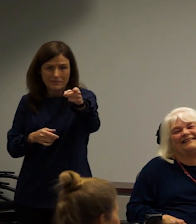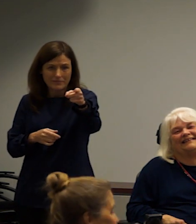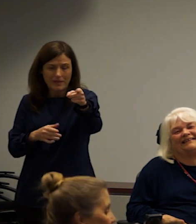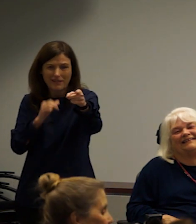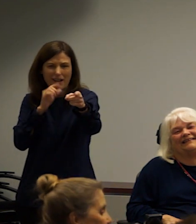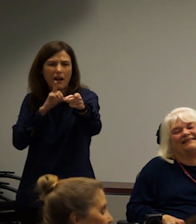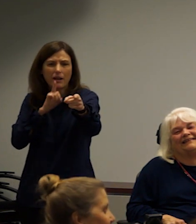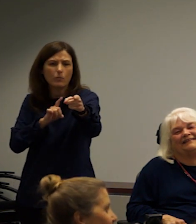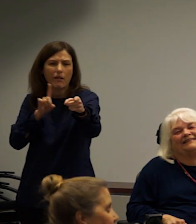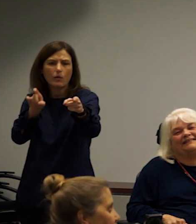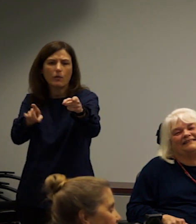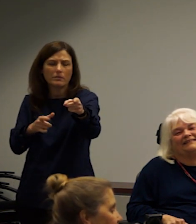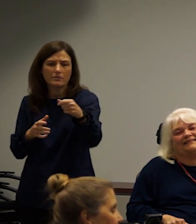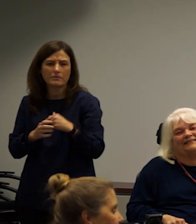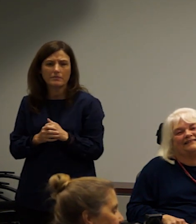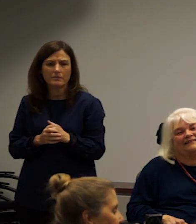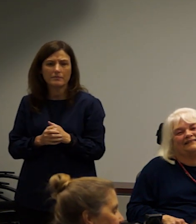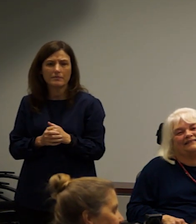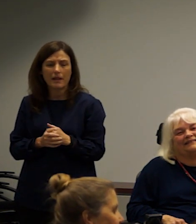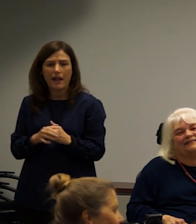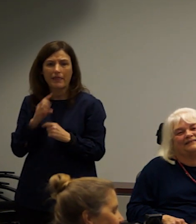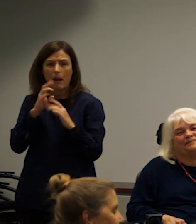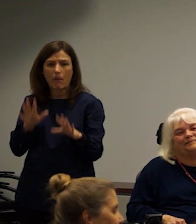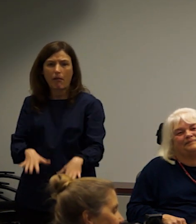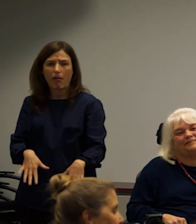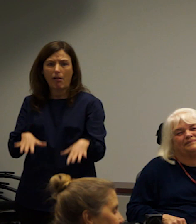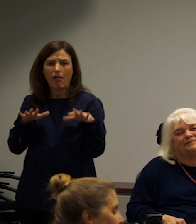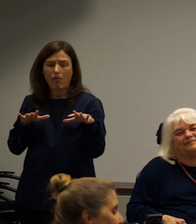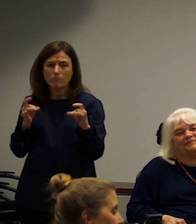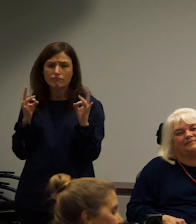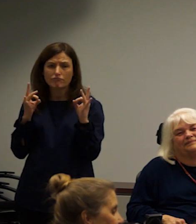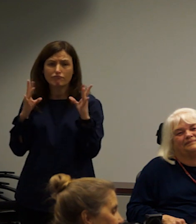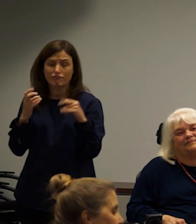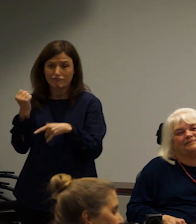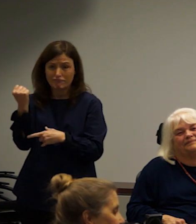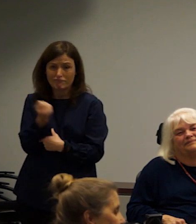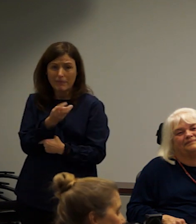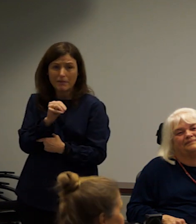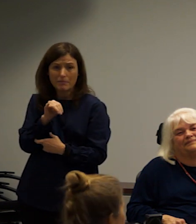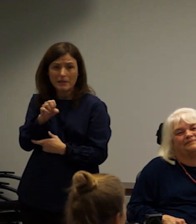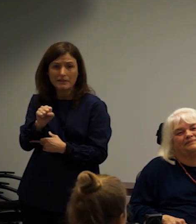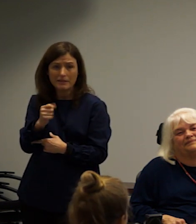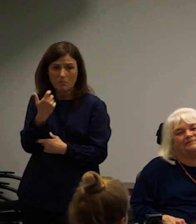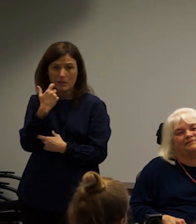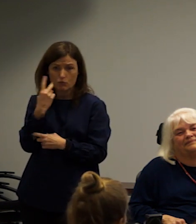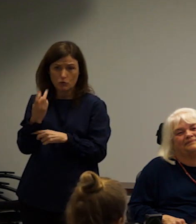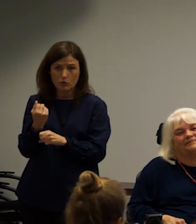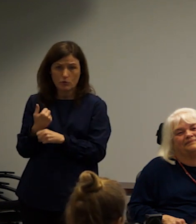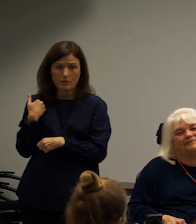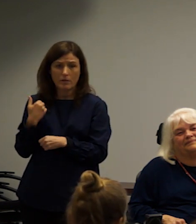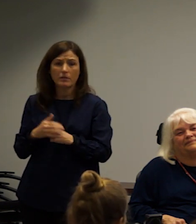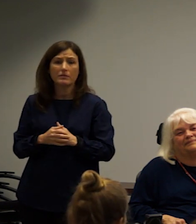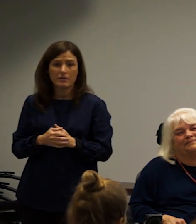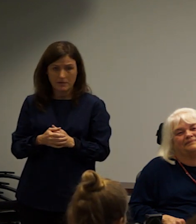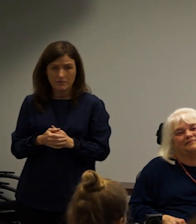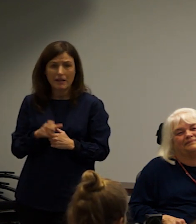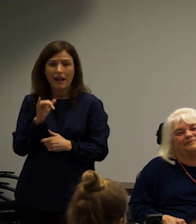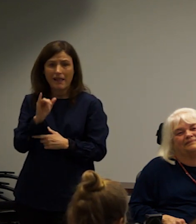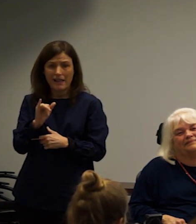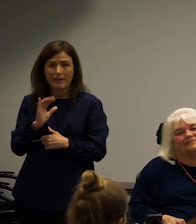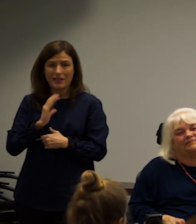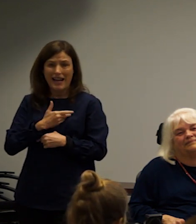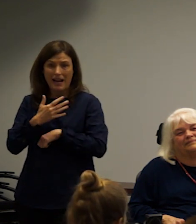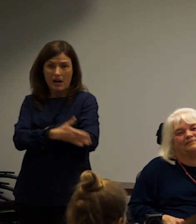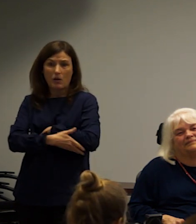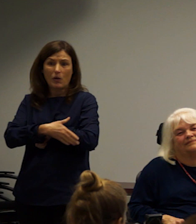It's not really a question. The epic flooding that we had in South Mississippi 2 years ago? Yes. That was our